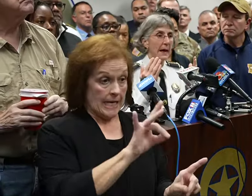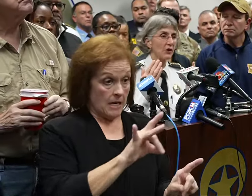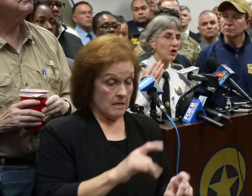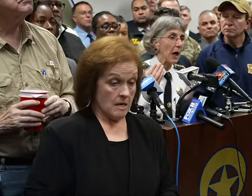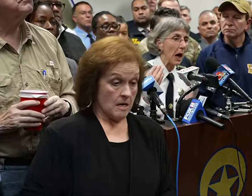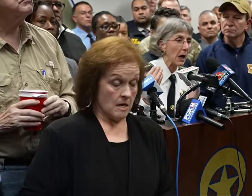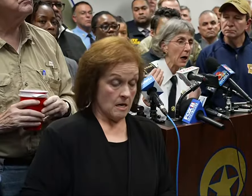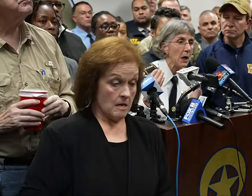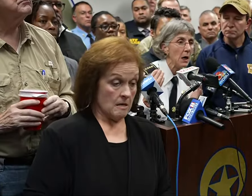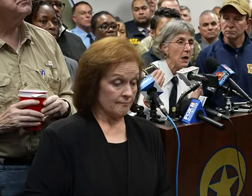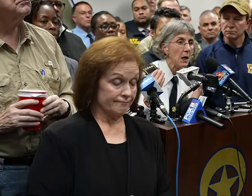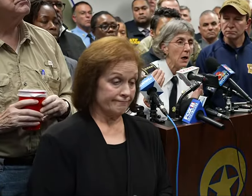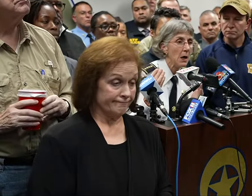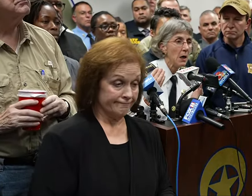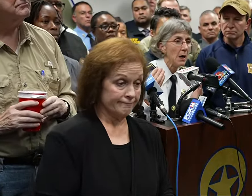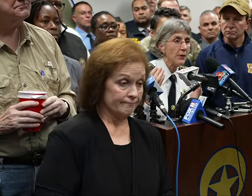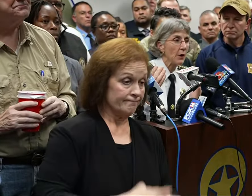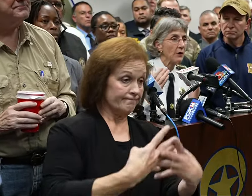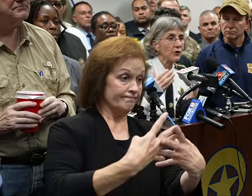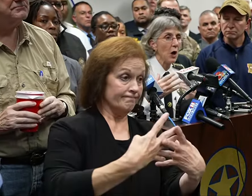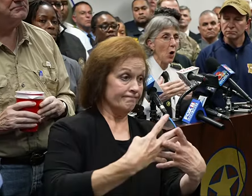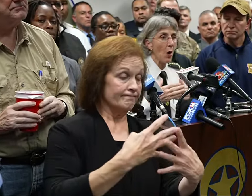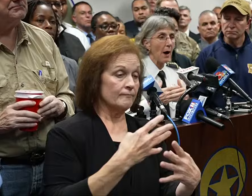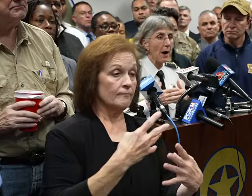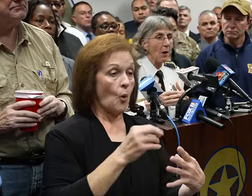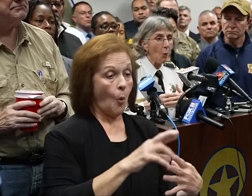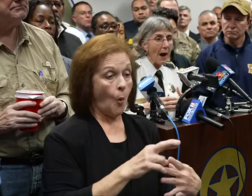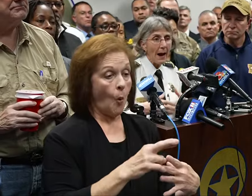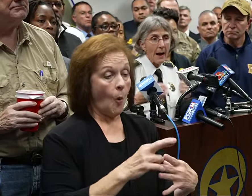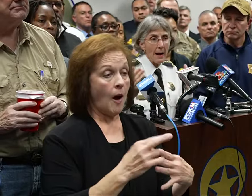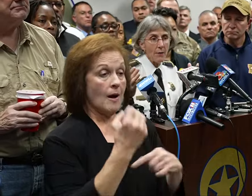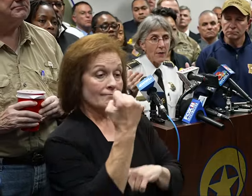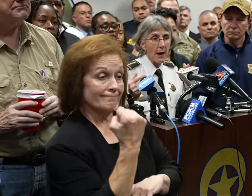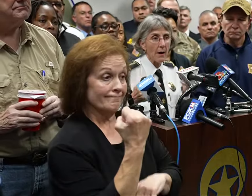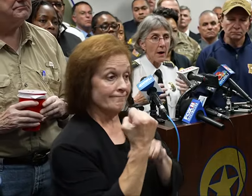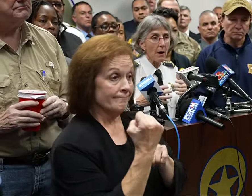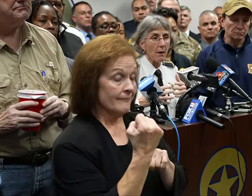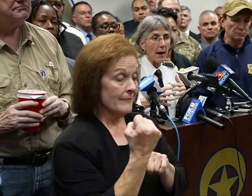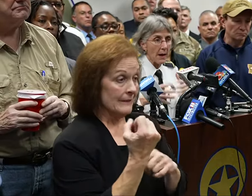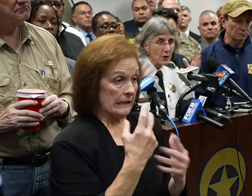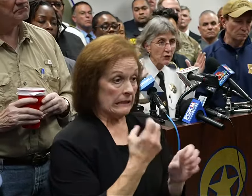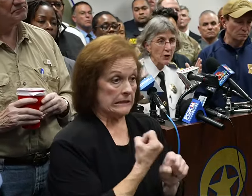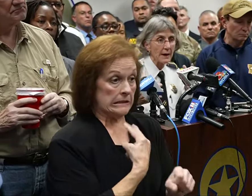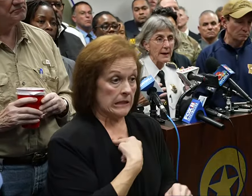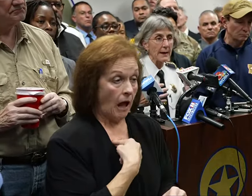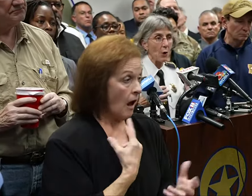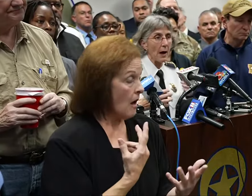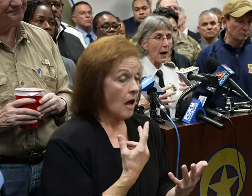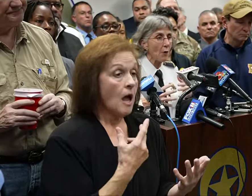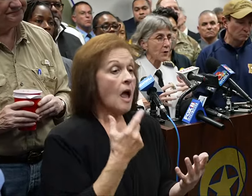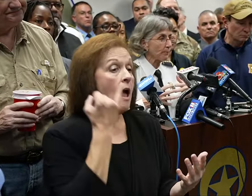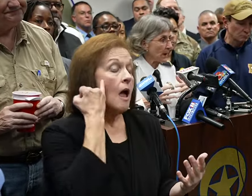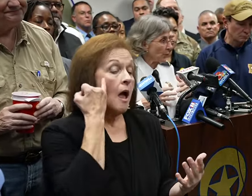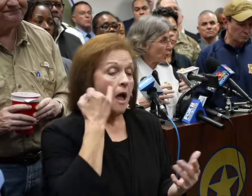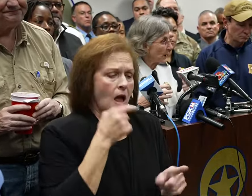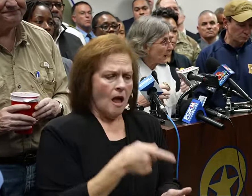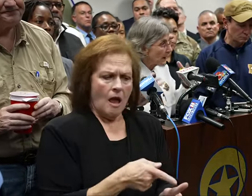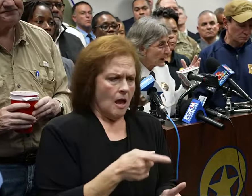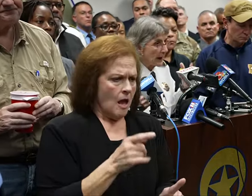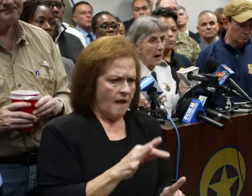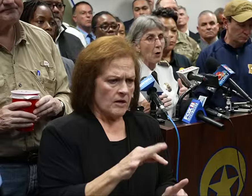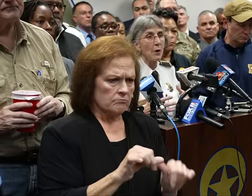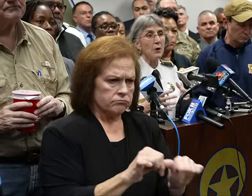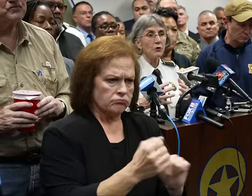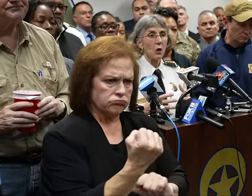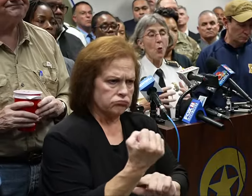and it got stuck. There is no way that ambulance could get in or out, people couldn't get